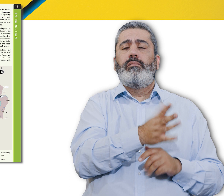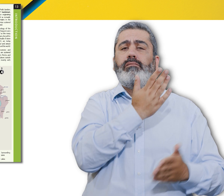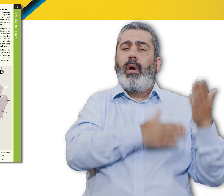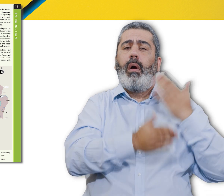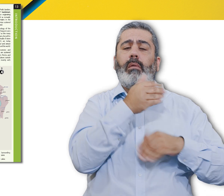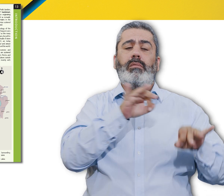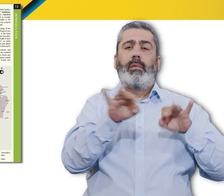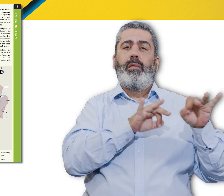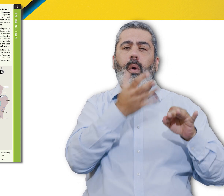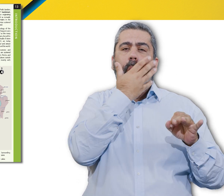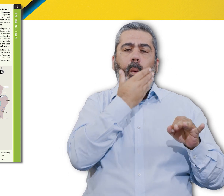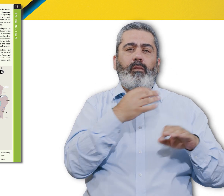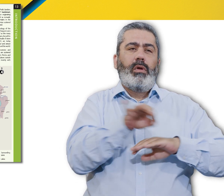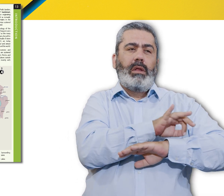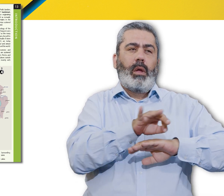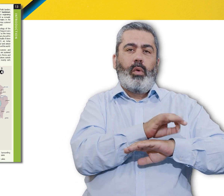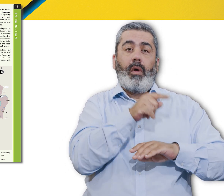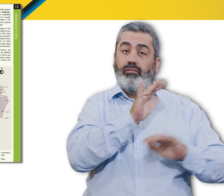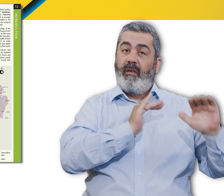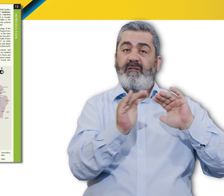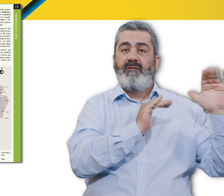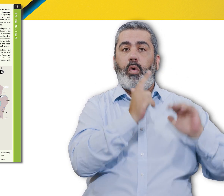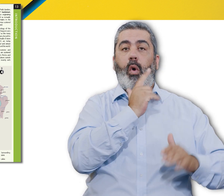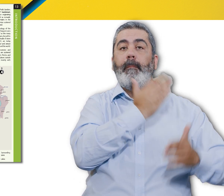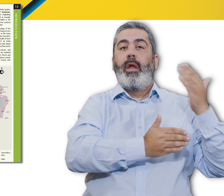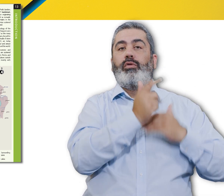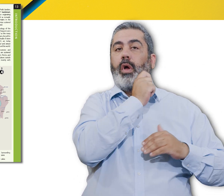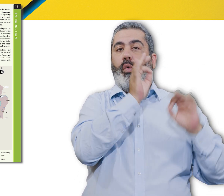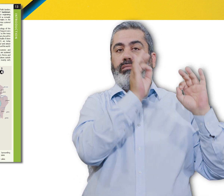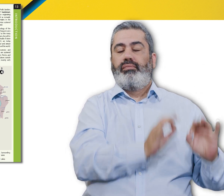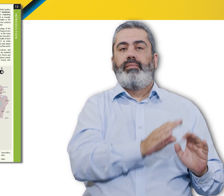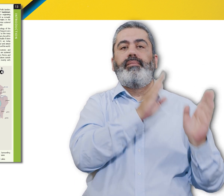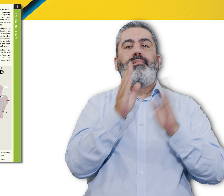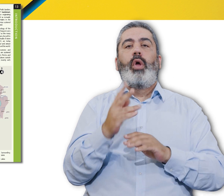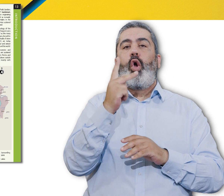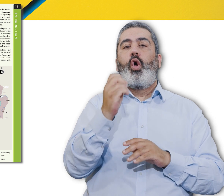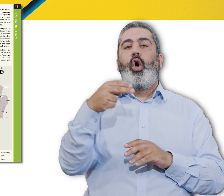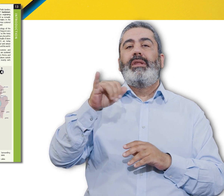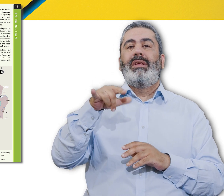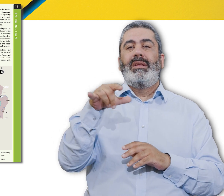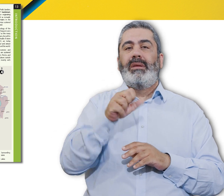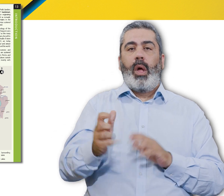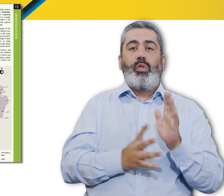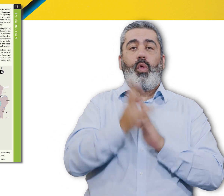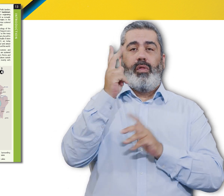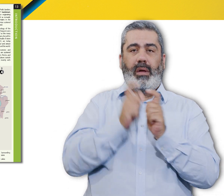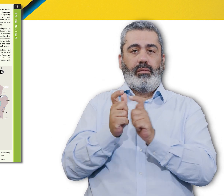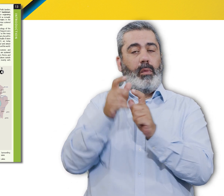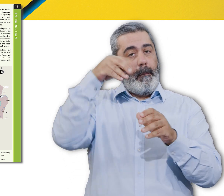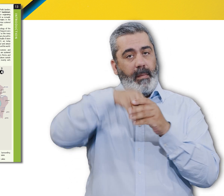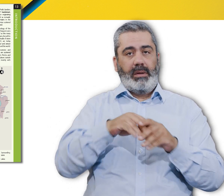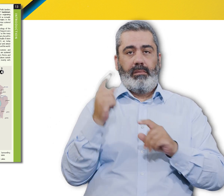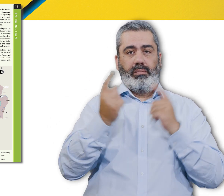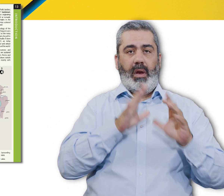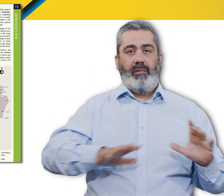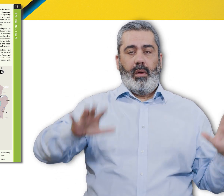the national park and 3 on its borders, most of which are of special architectural interest and protected as traditional. Onitsa, with